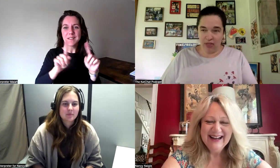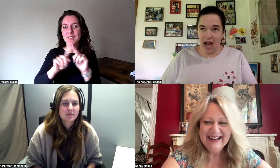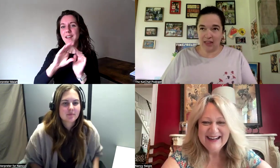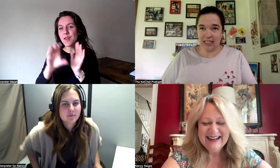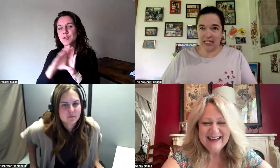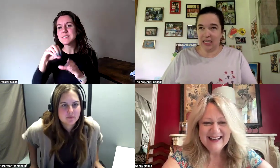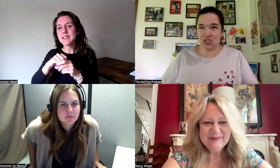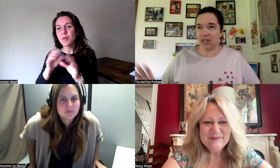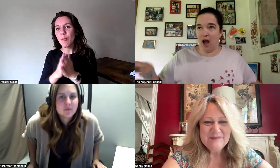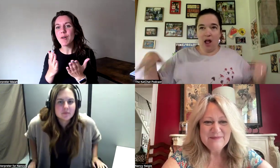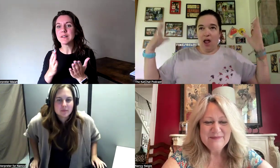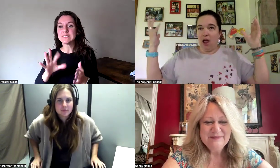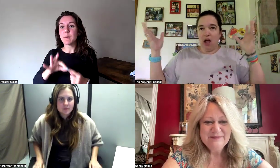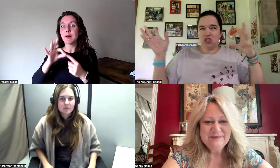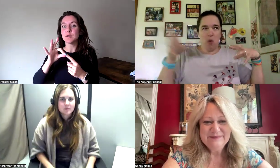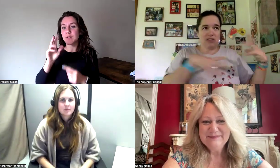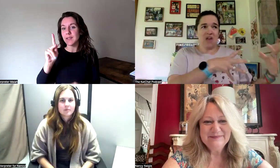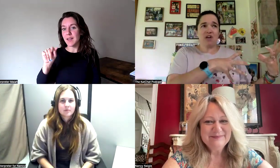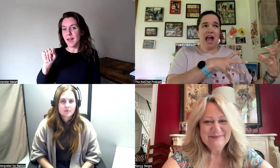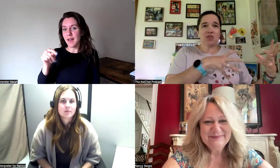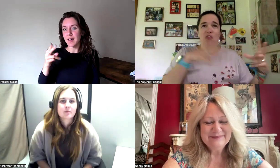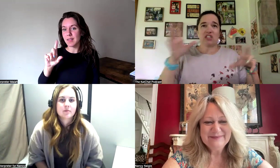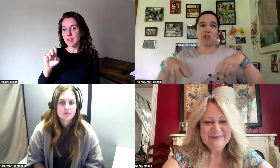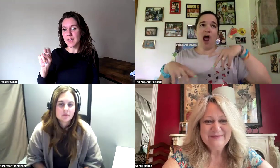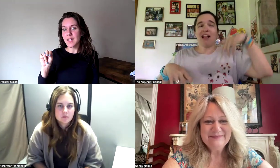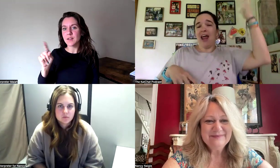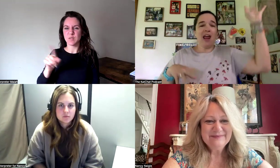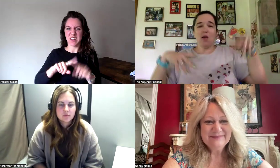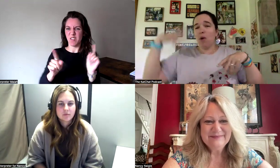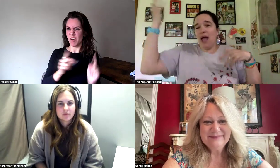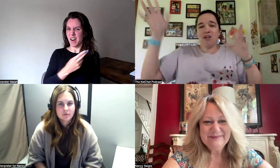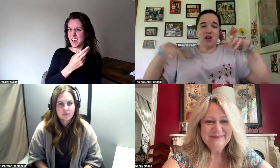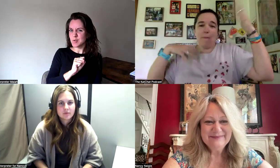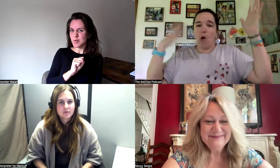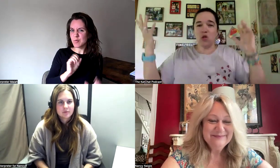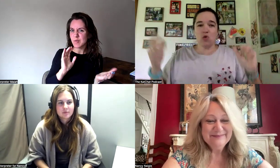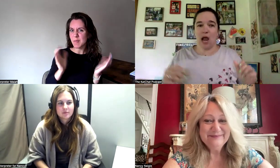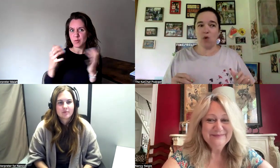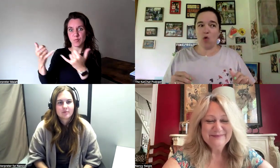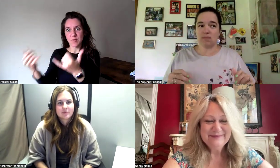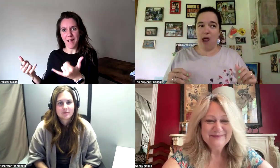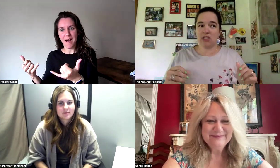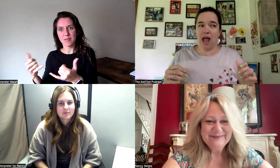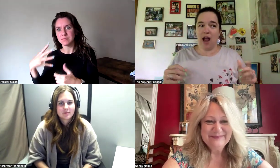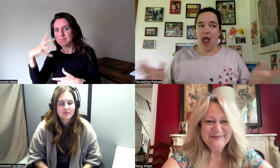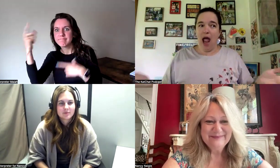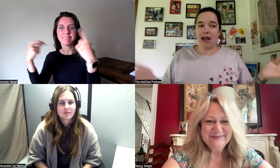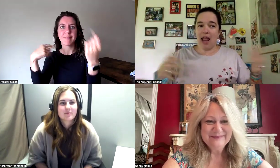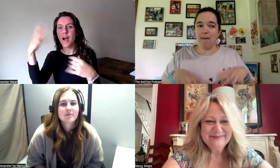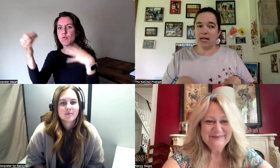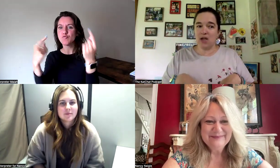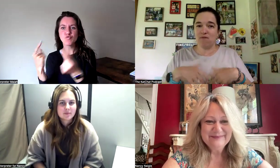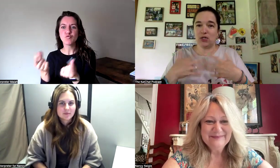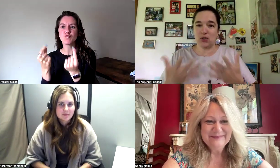especially with Kathleen. Just like she was different in high school. That she was like, whatever, no more youth. And Rosemary, like,